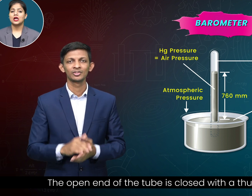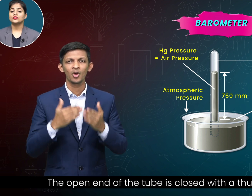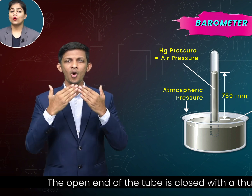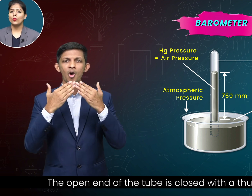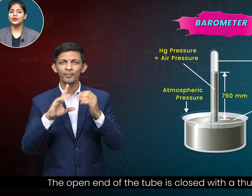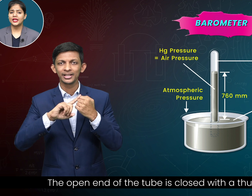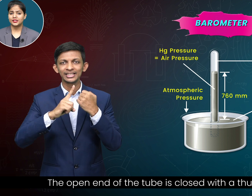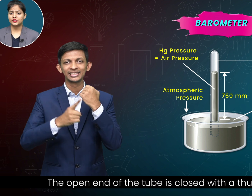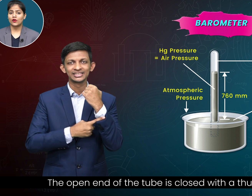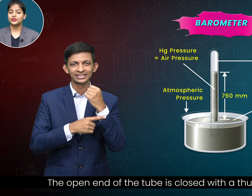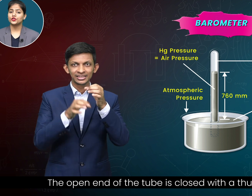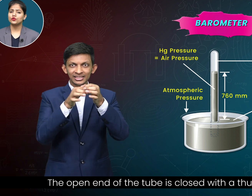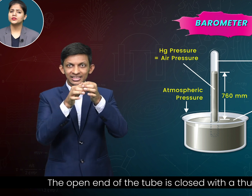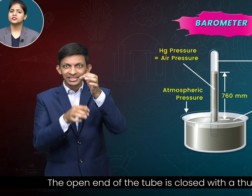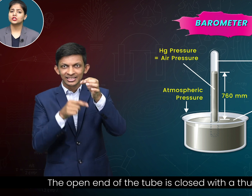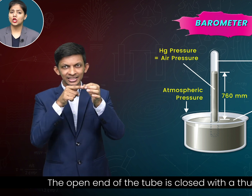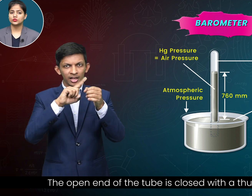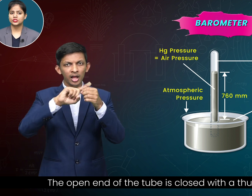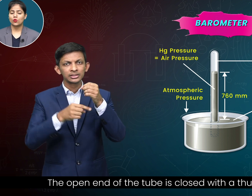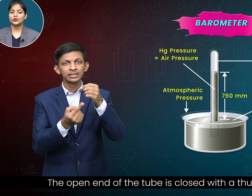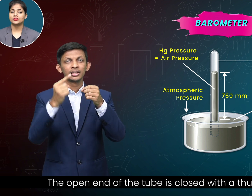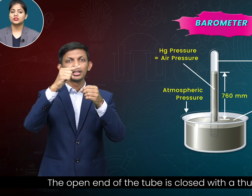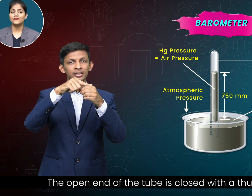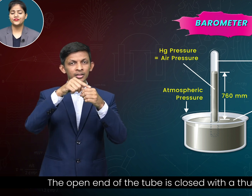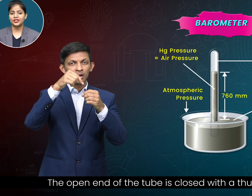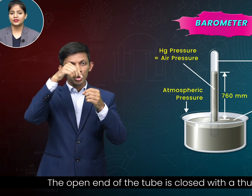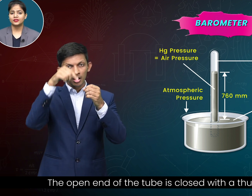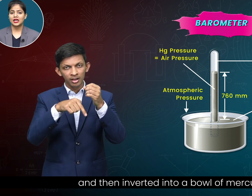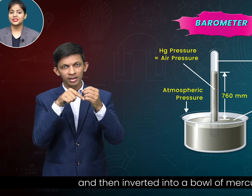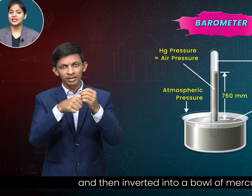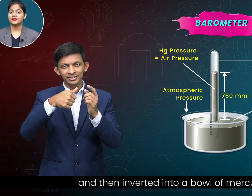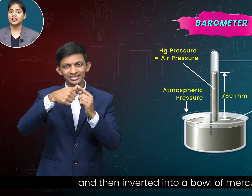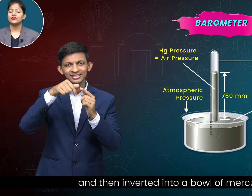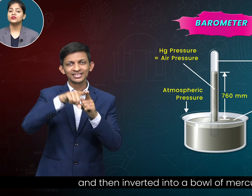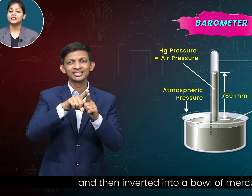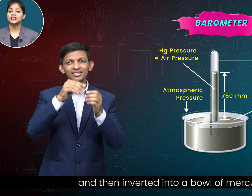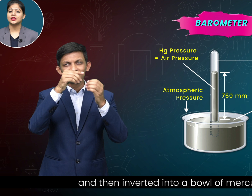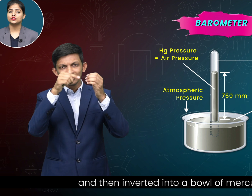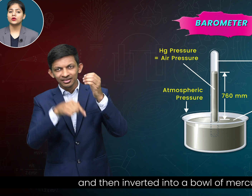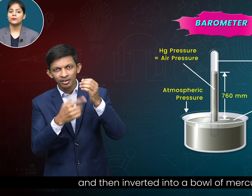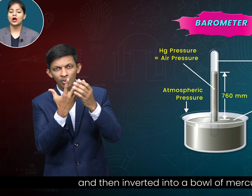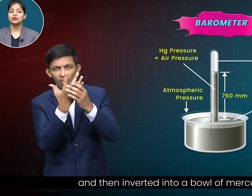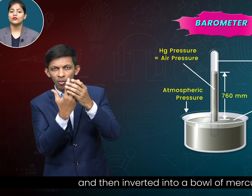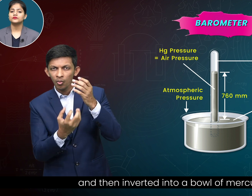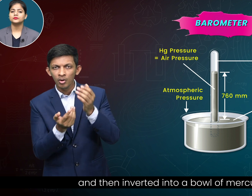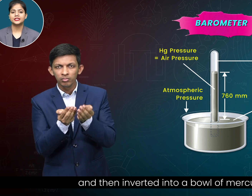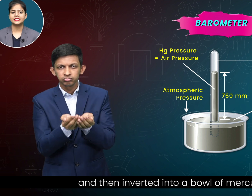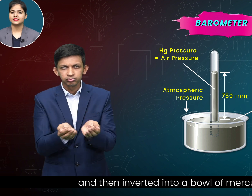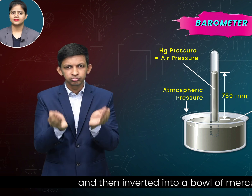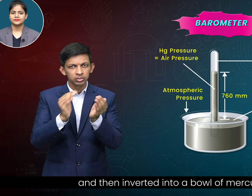The open end of the tube is closed with a thumb finger and then inverted into a bowl of mercury.